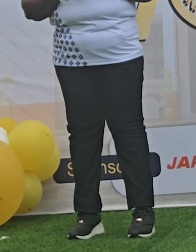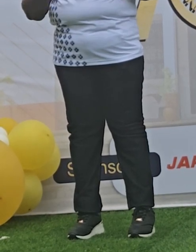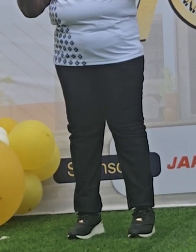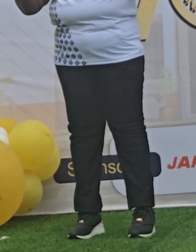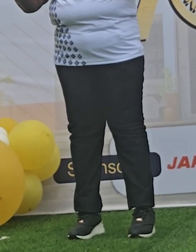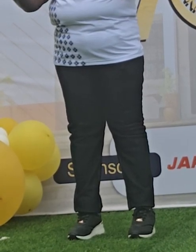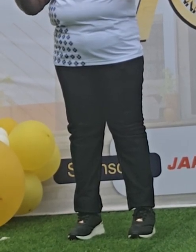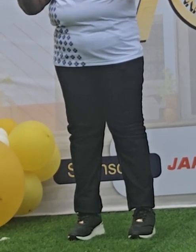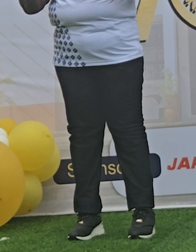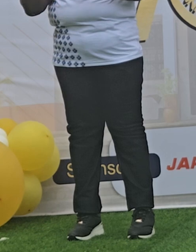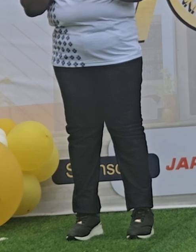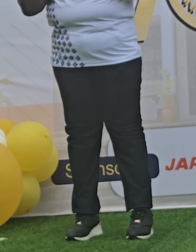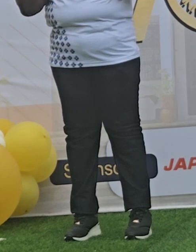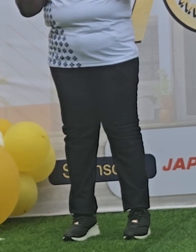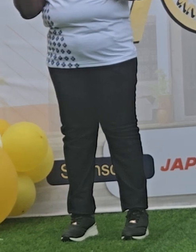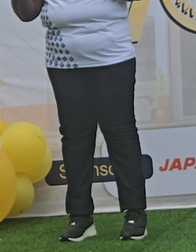Now, when we talk in terms of